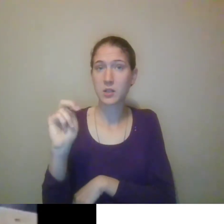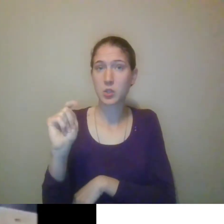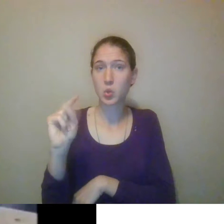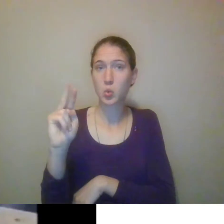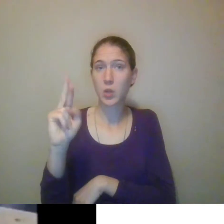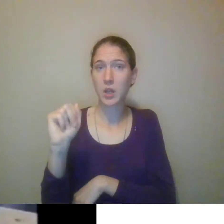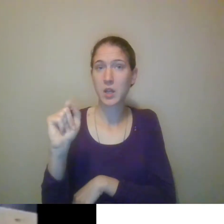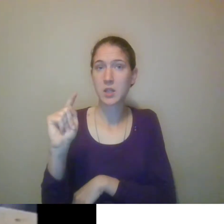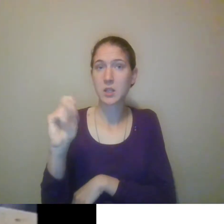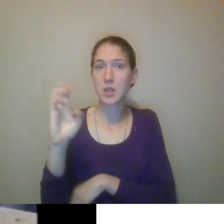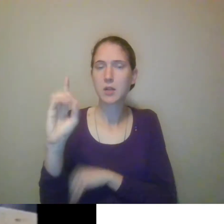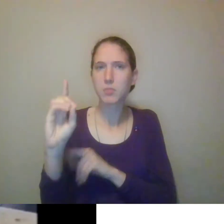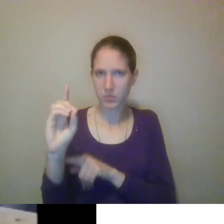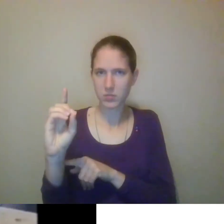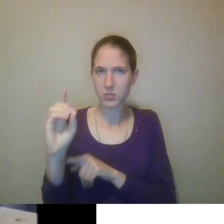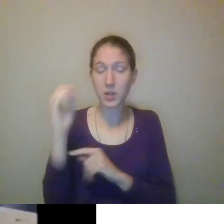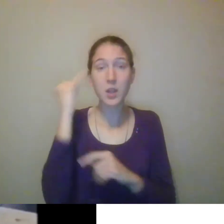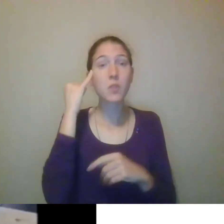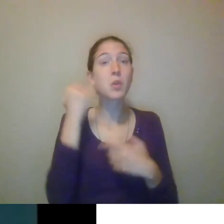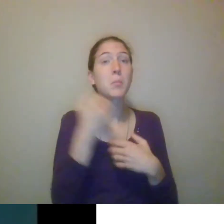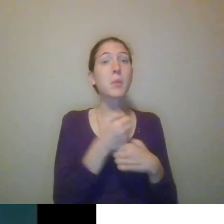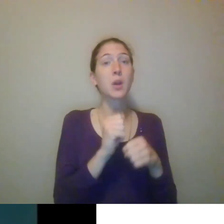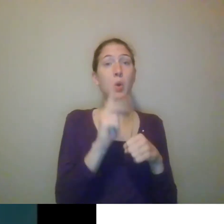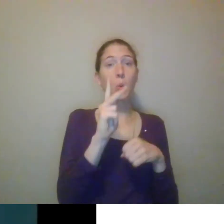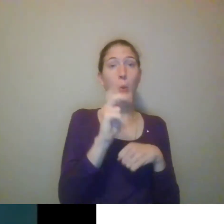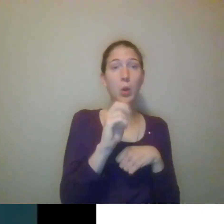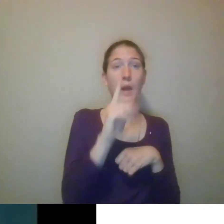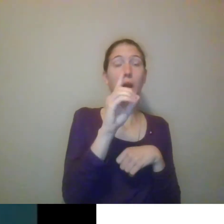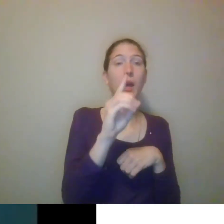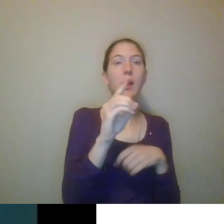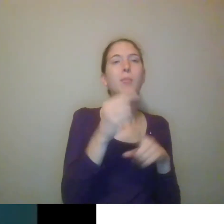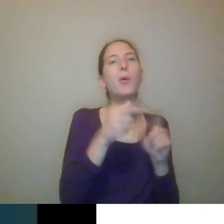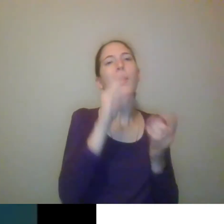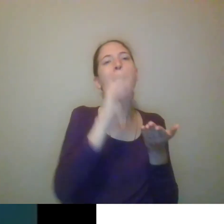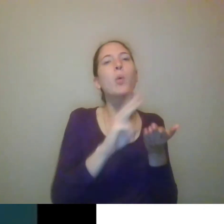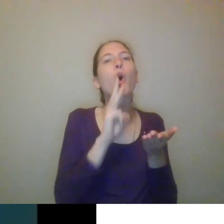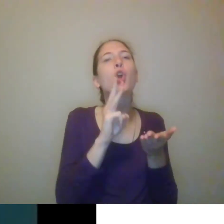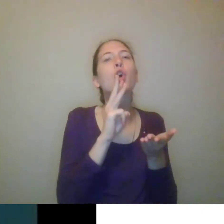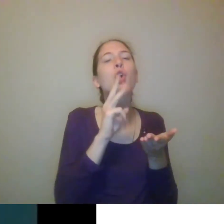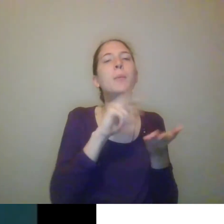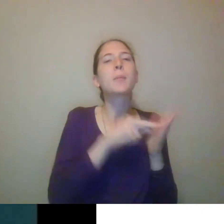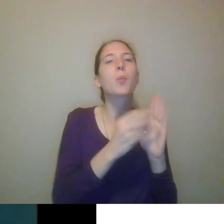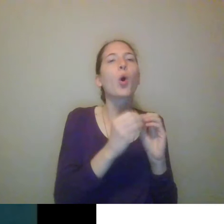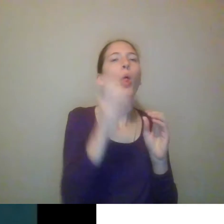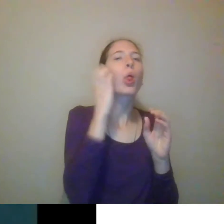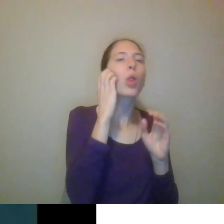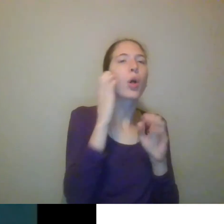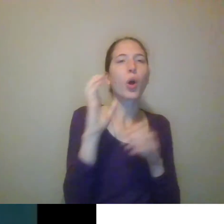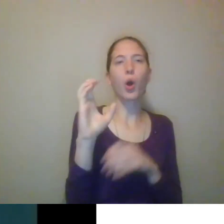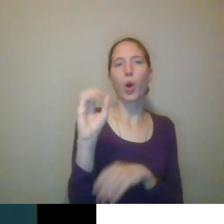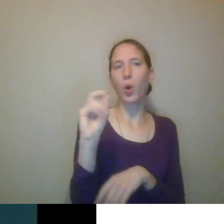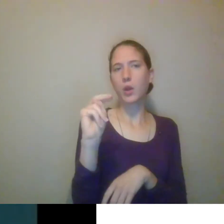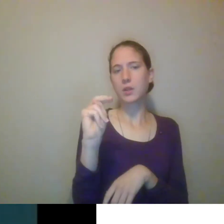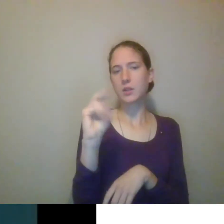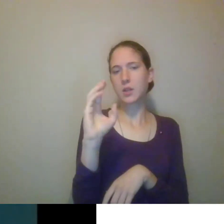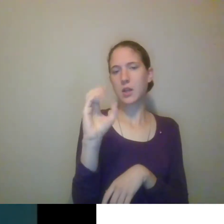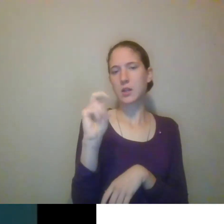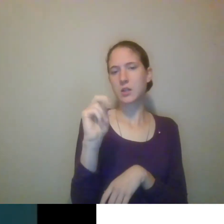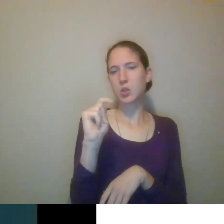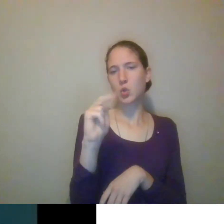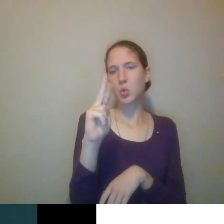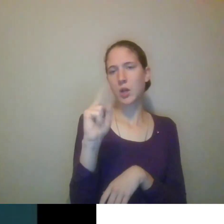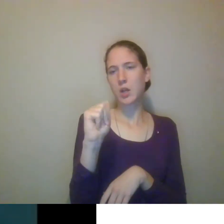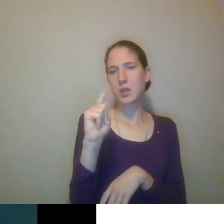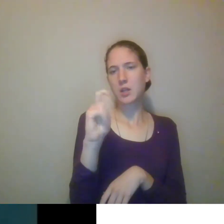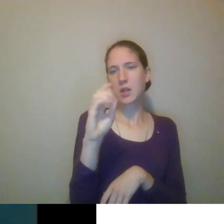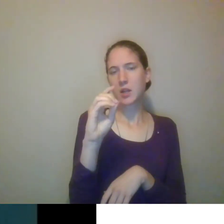Concentrated. So if we made Kool-Aid with only half the water, it would be concentrated, right? It would have more